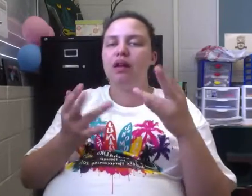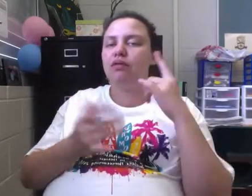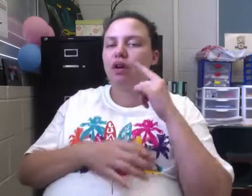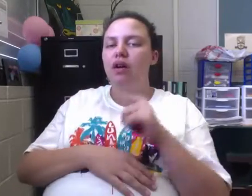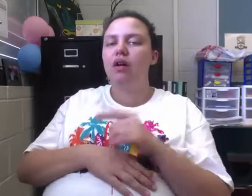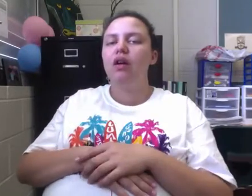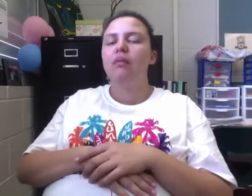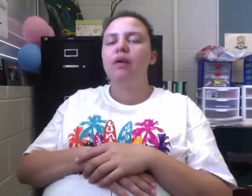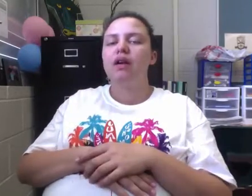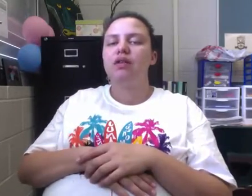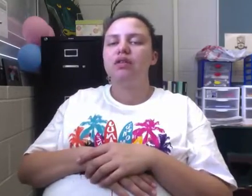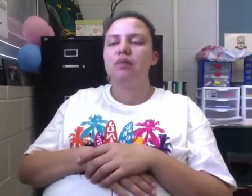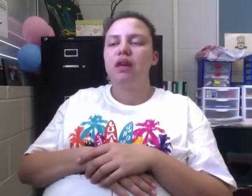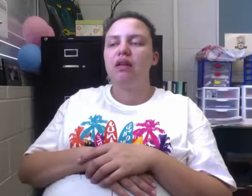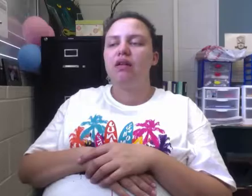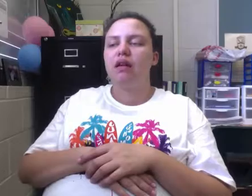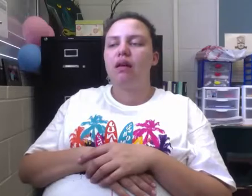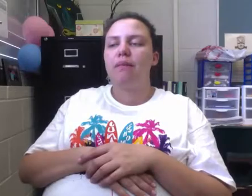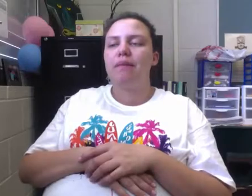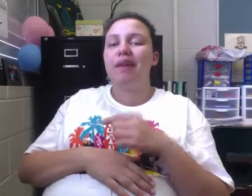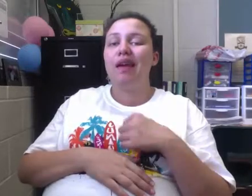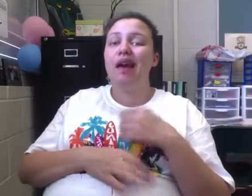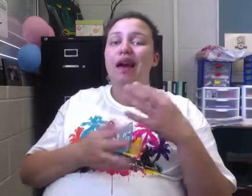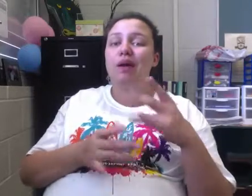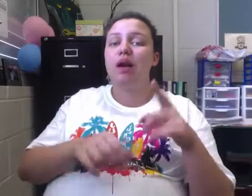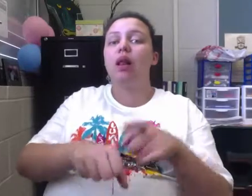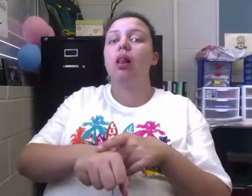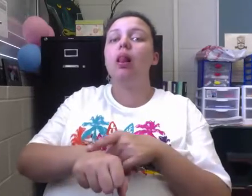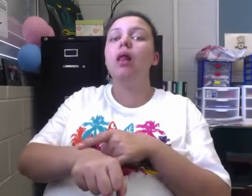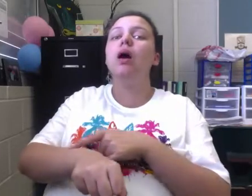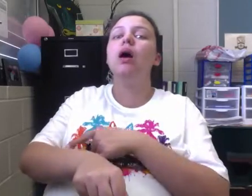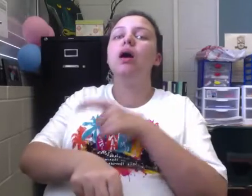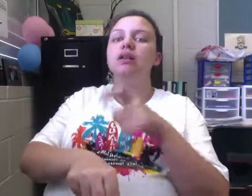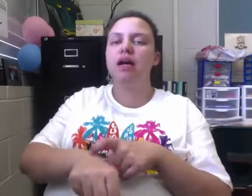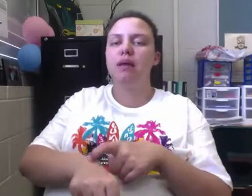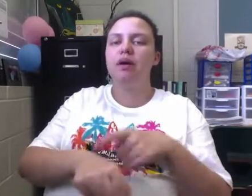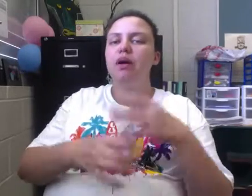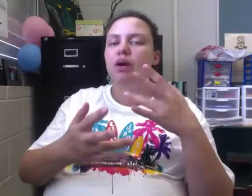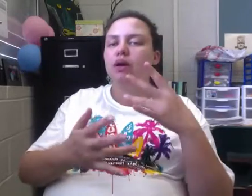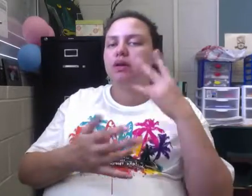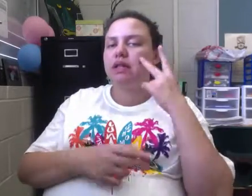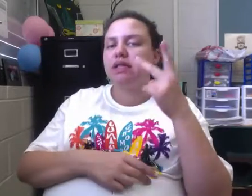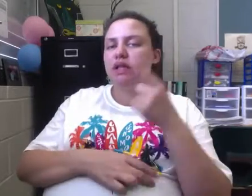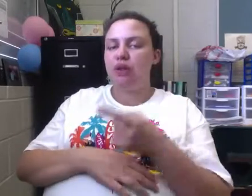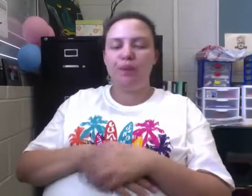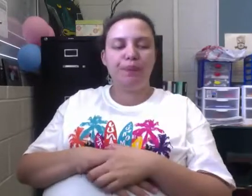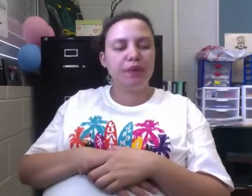for her, but it can also be I waited a long time to see you.